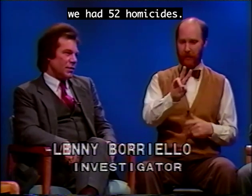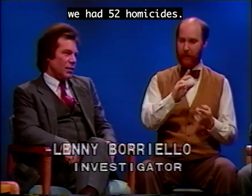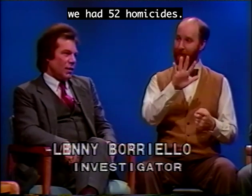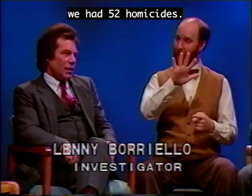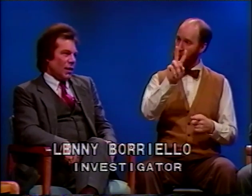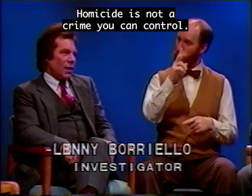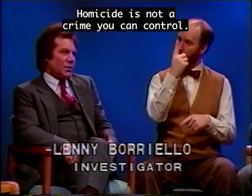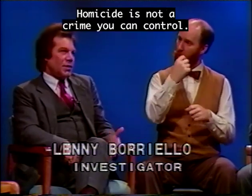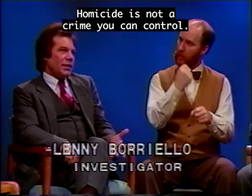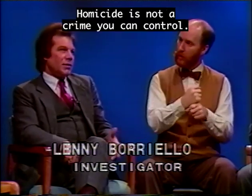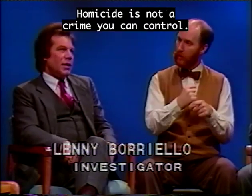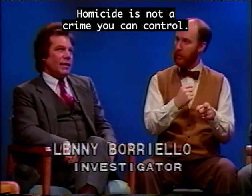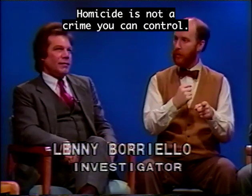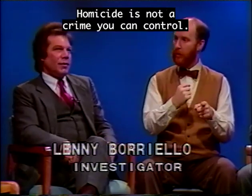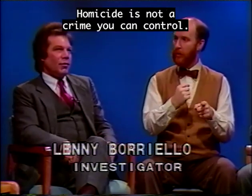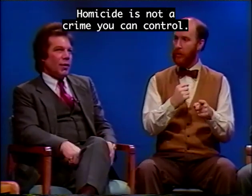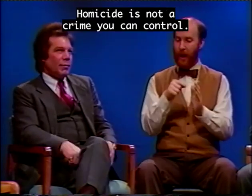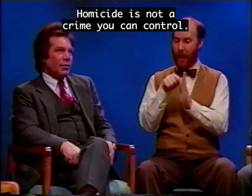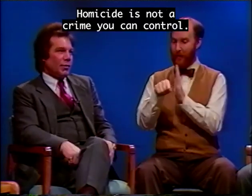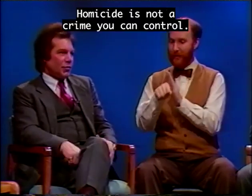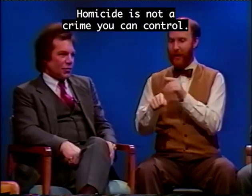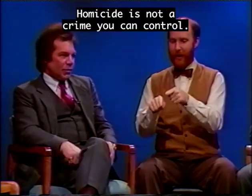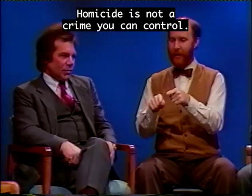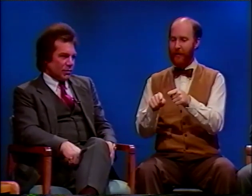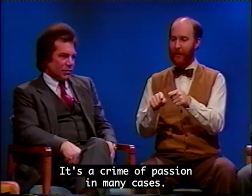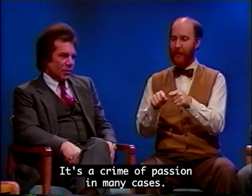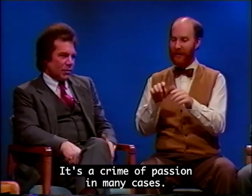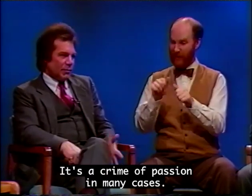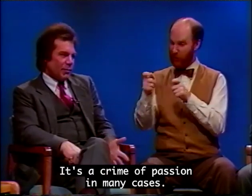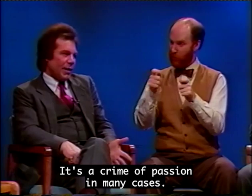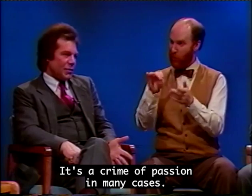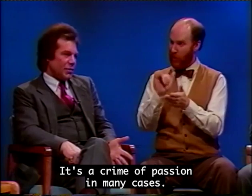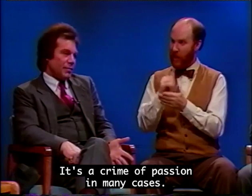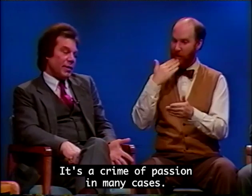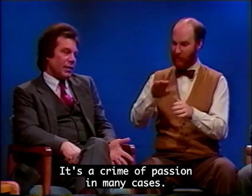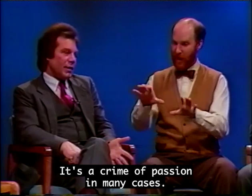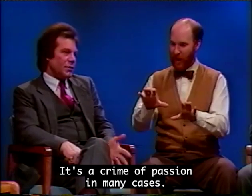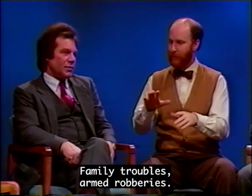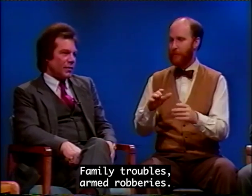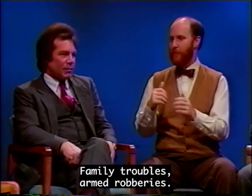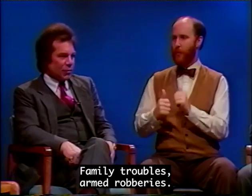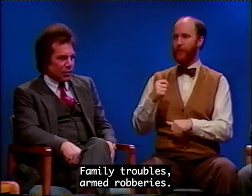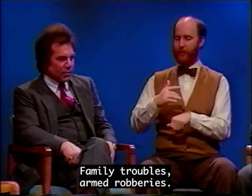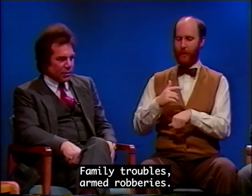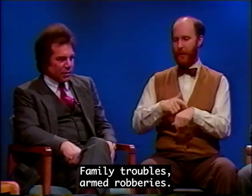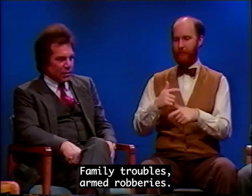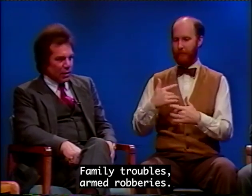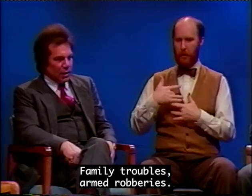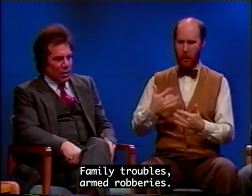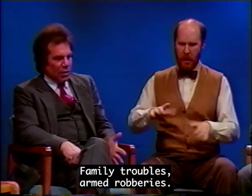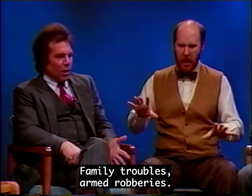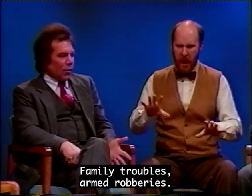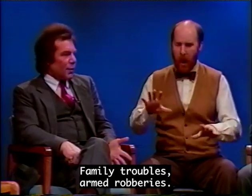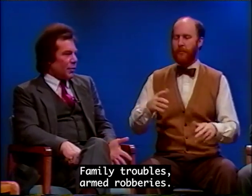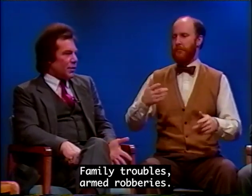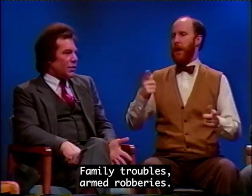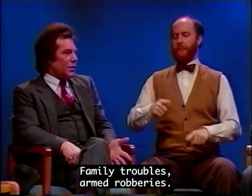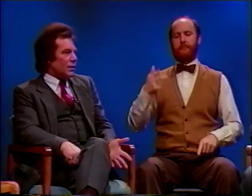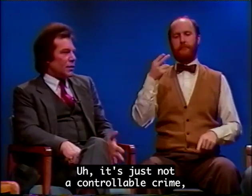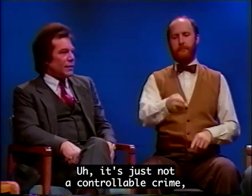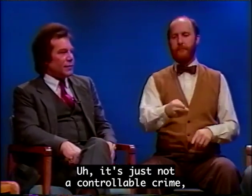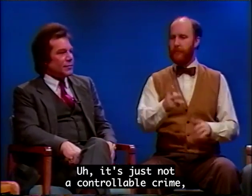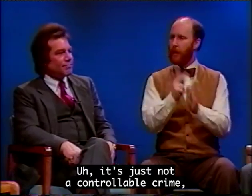homicides. Homicide is not a crime you can control. It's a crime of passion in many cases. Family troubles, armed